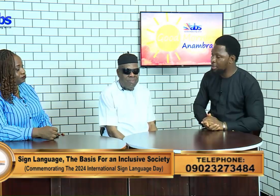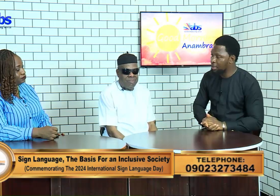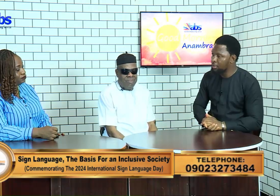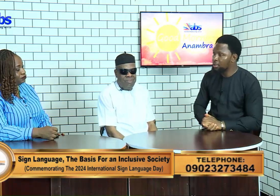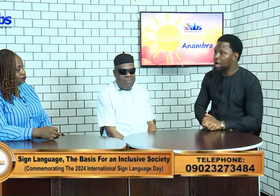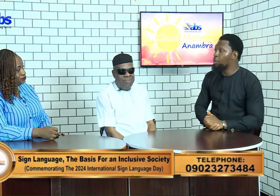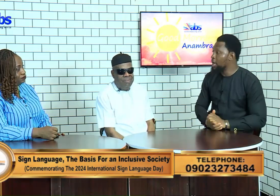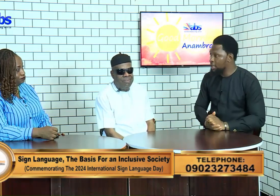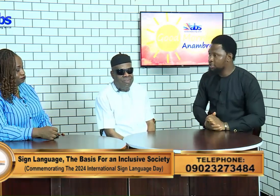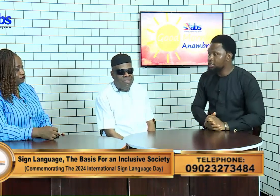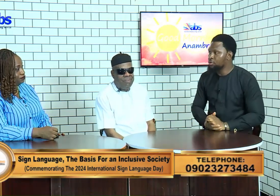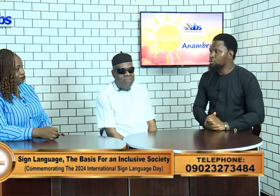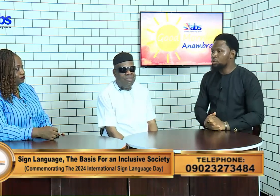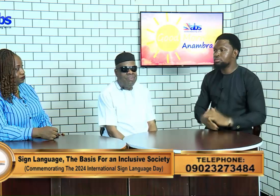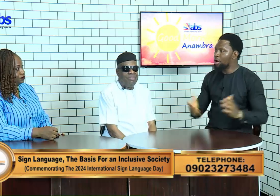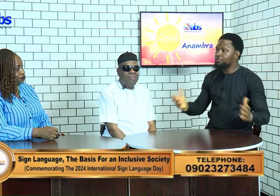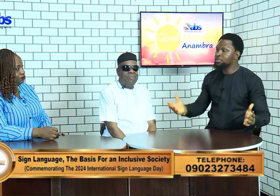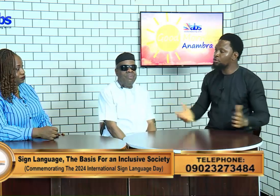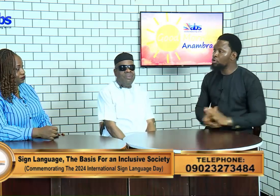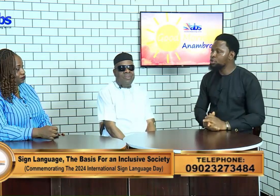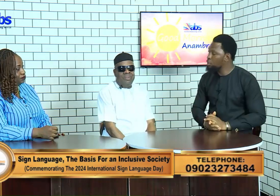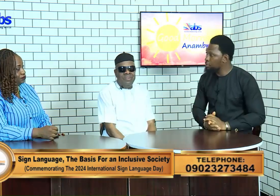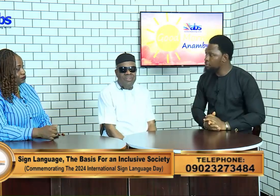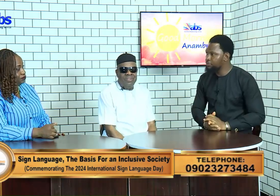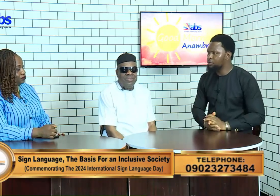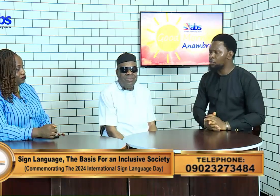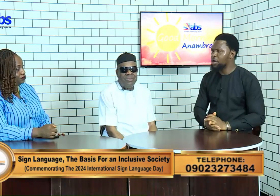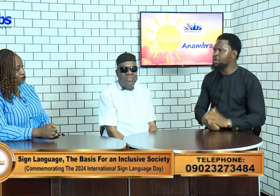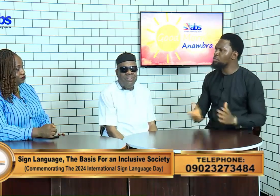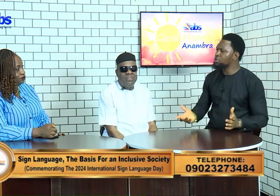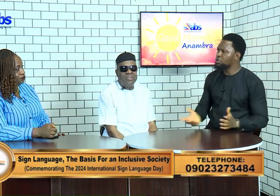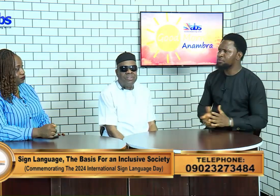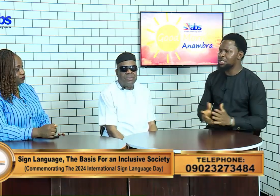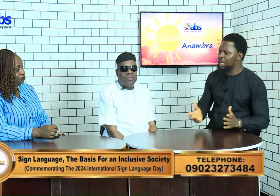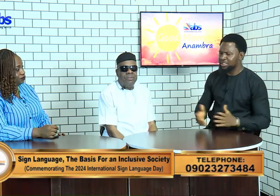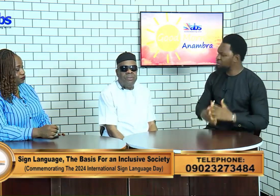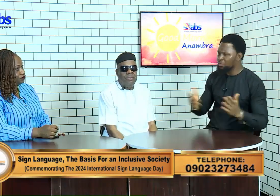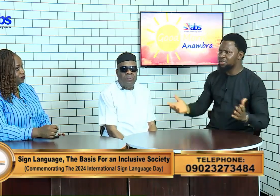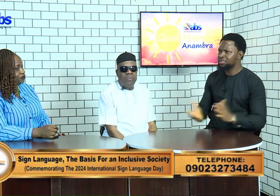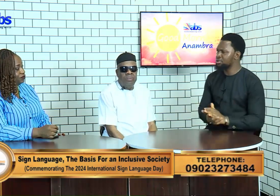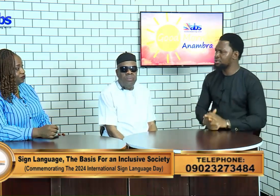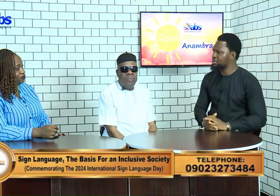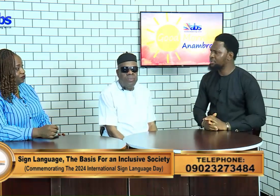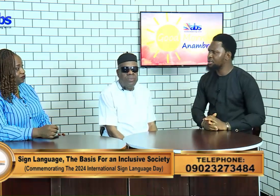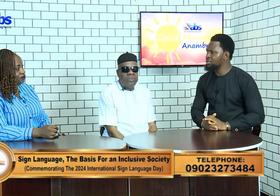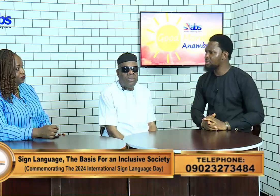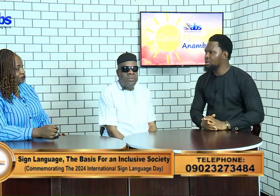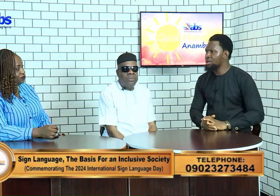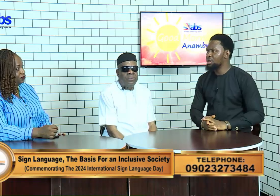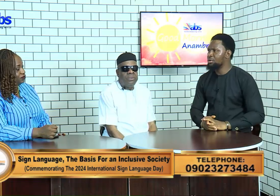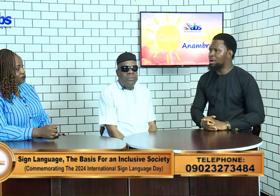and awareness. Our office is always open for any questions, for any answers. So it's